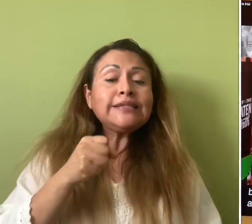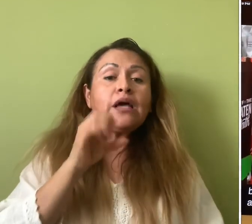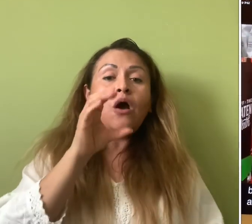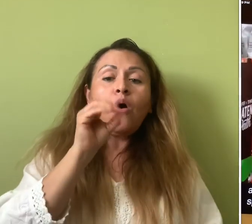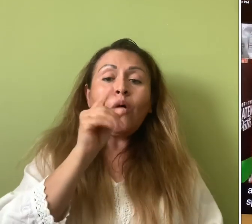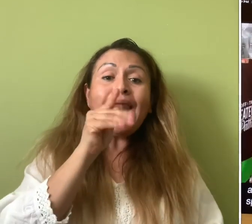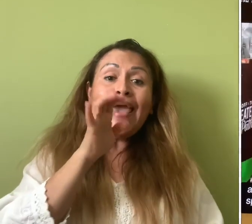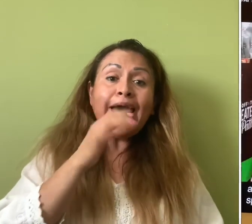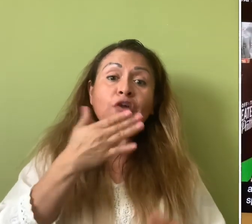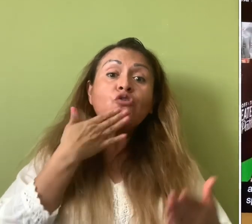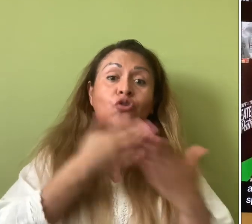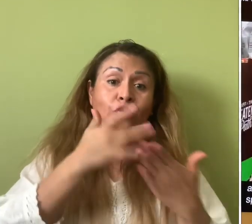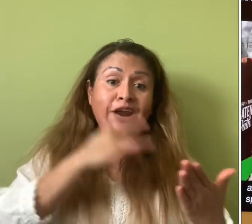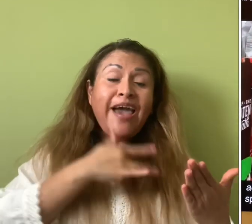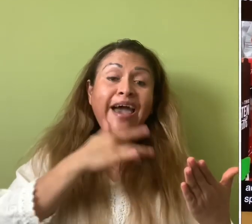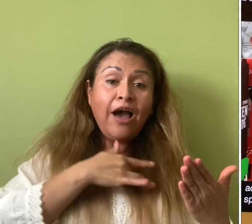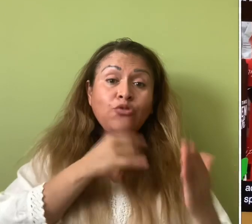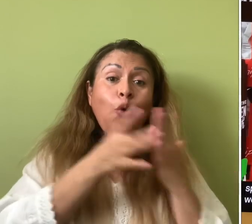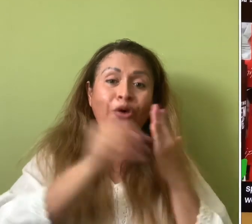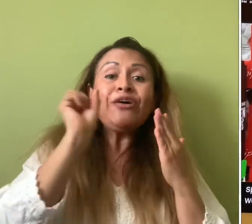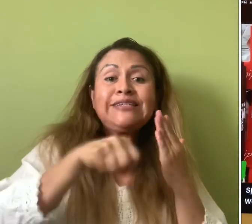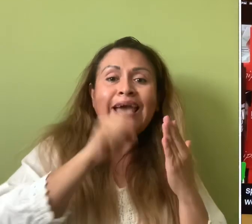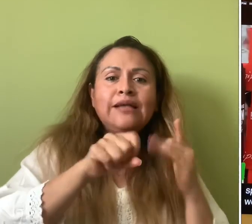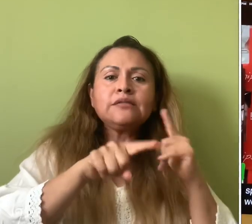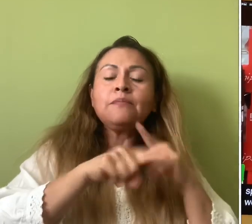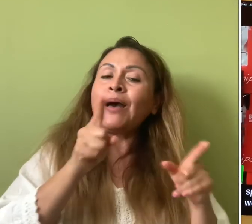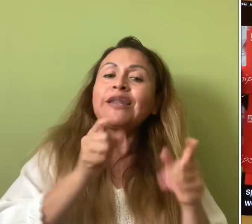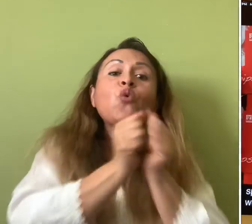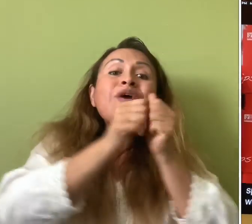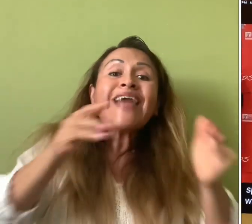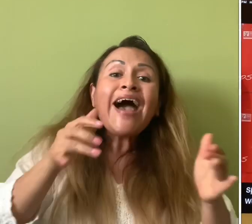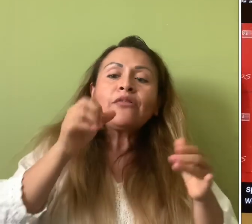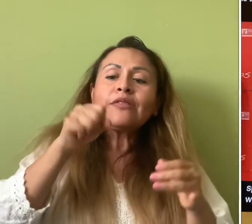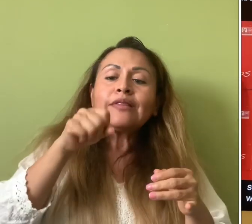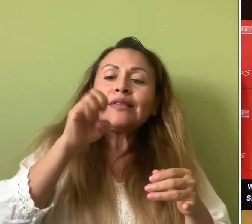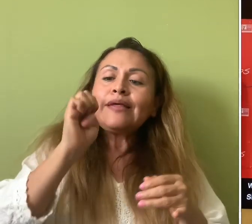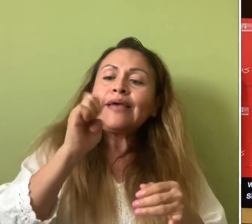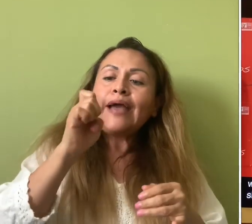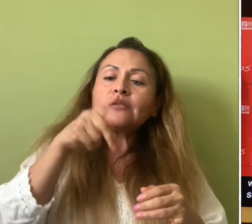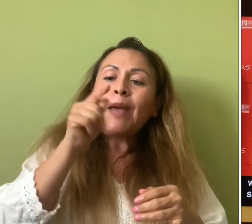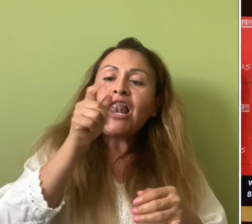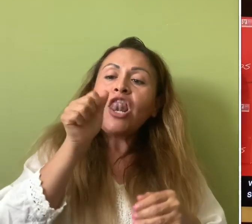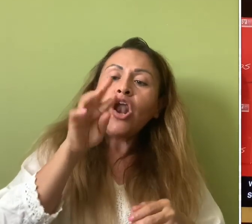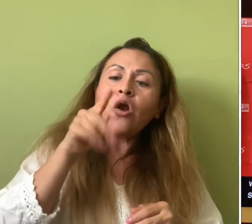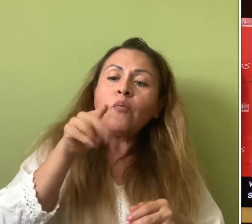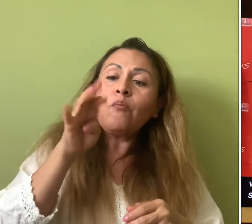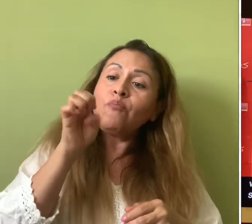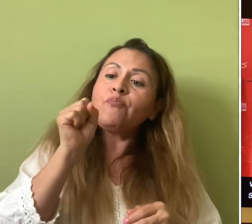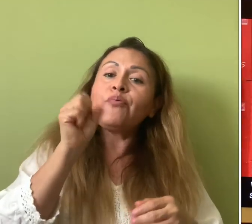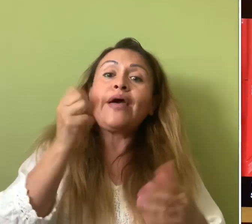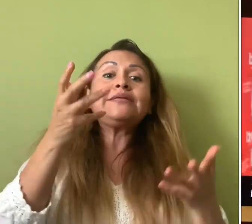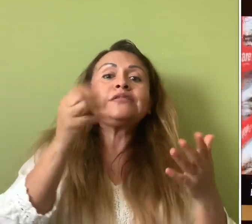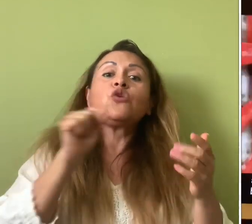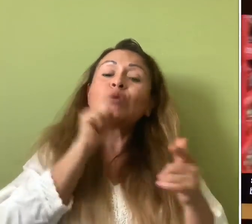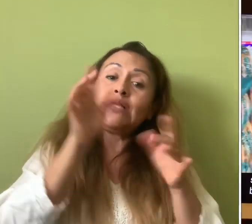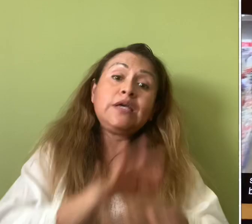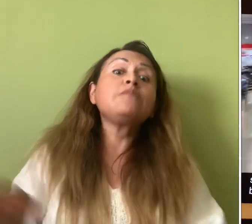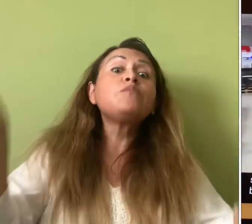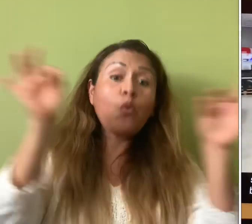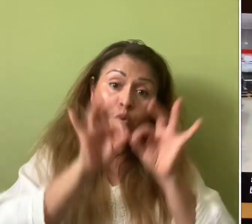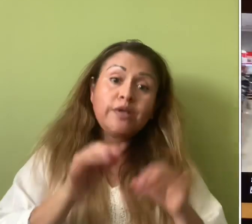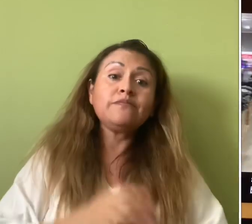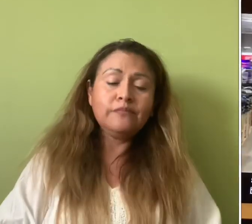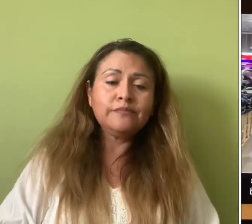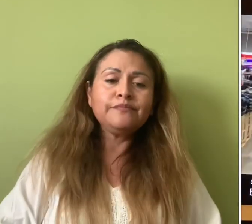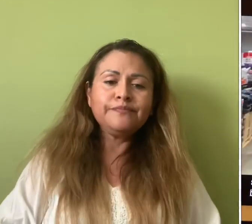acid profile, but when you don't see expeller pressed, it's highly processed. So we talk about that in the Flav City shopping guide, right, on Amazon. Excuse me, I'm